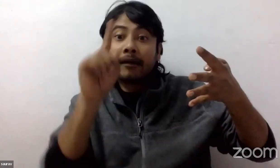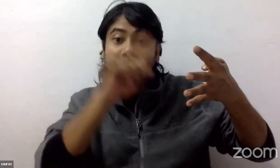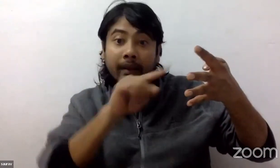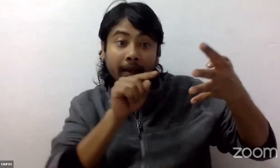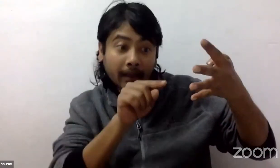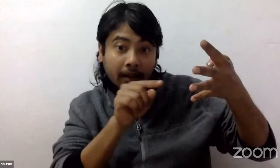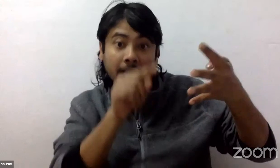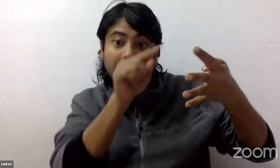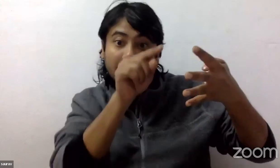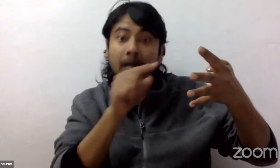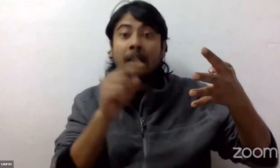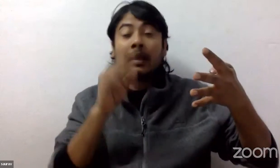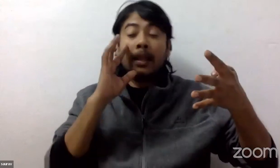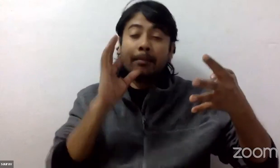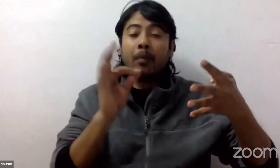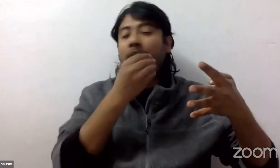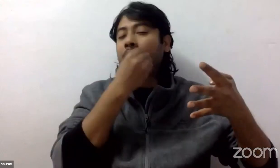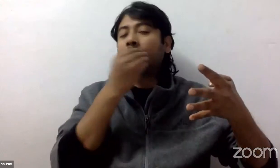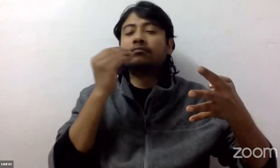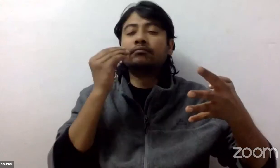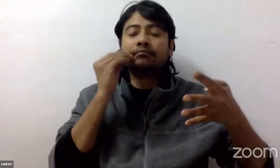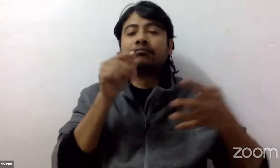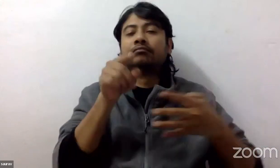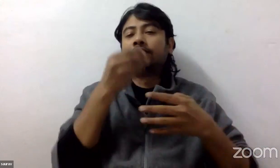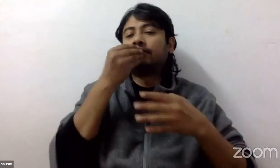So let's try to understand that.